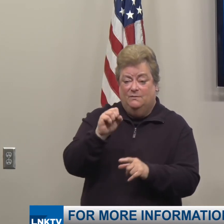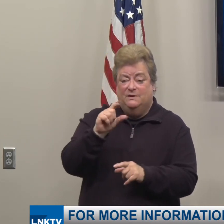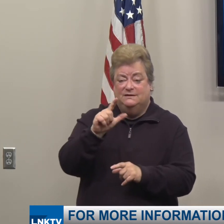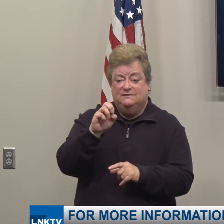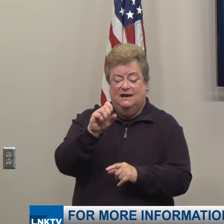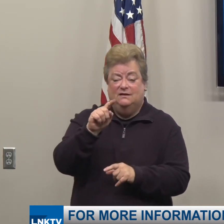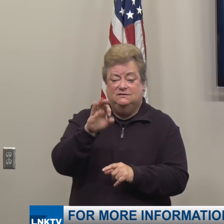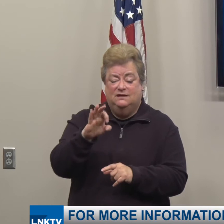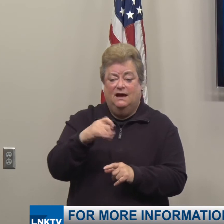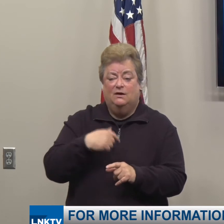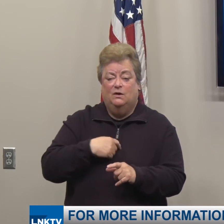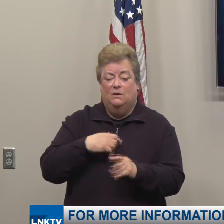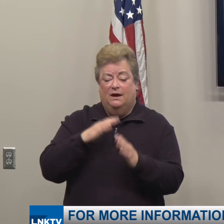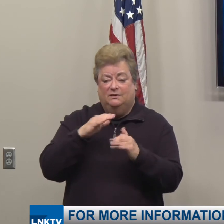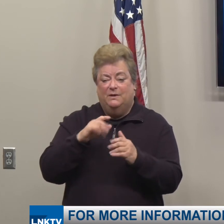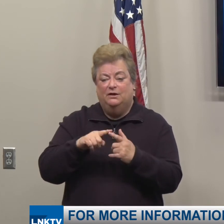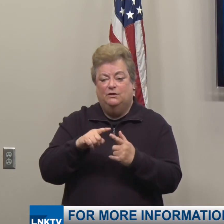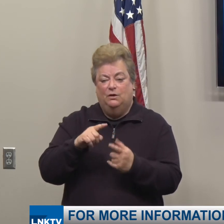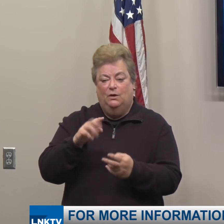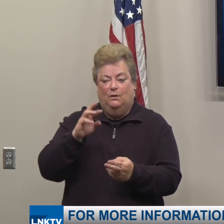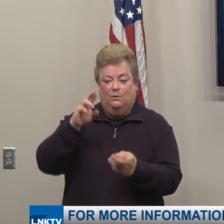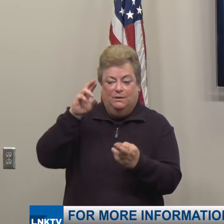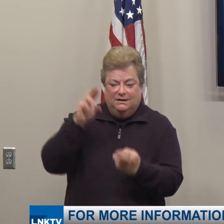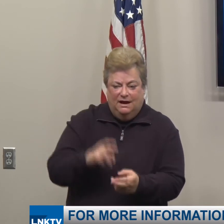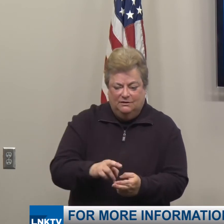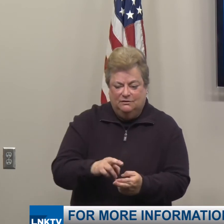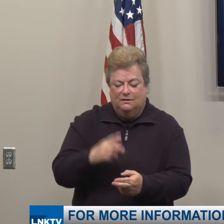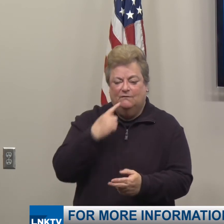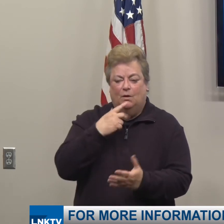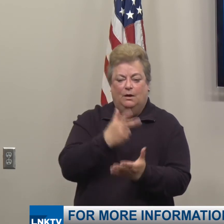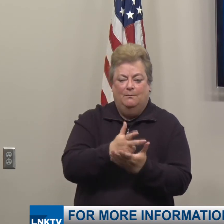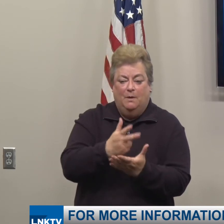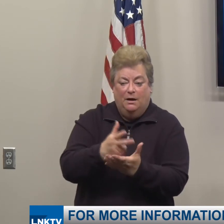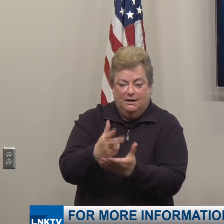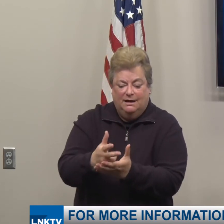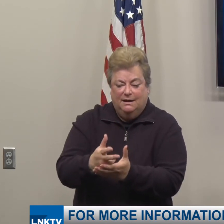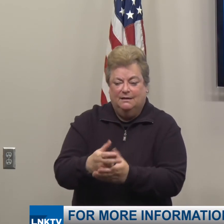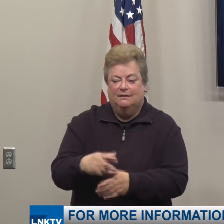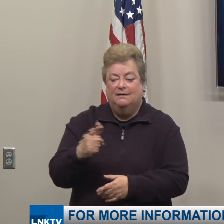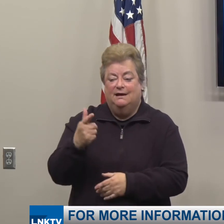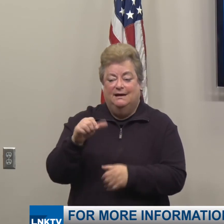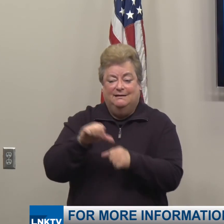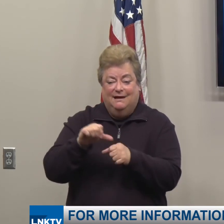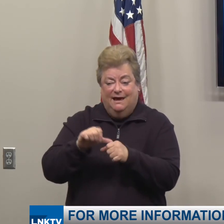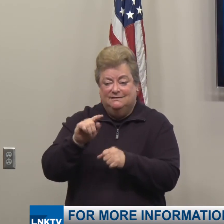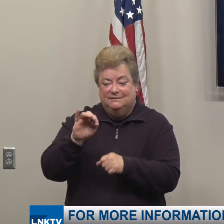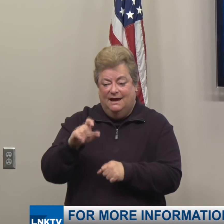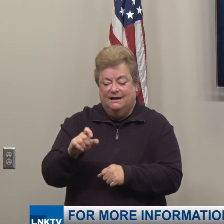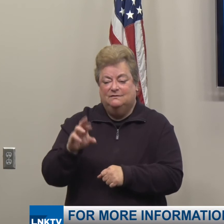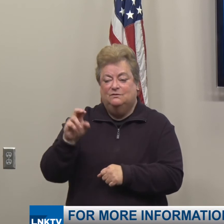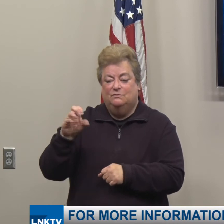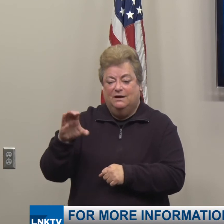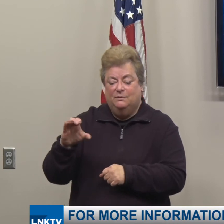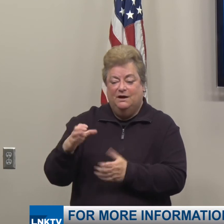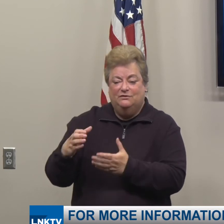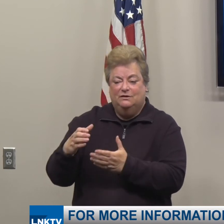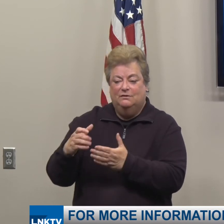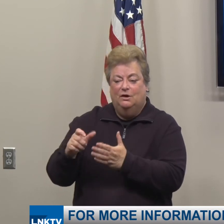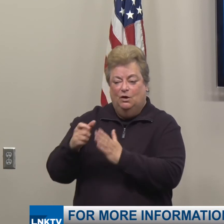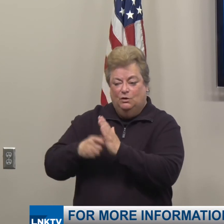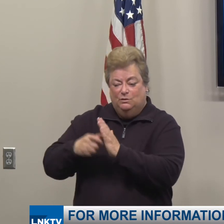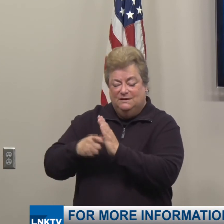we are anticipating major reductions to interest earnings, parking revenue, gas taxes, recreation receipts, and a number of other